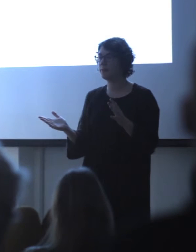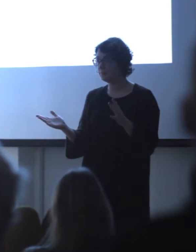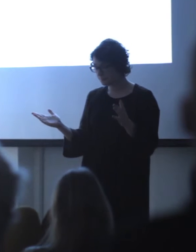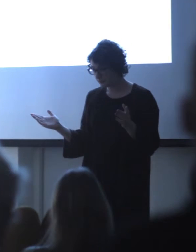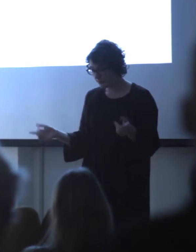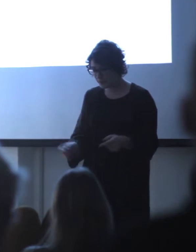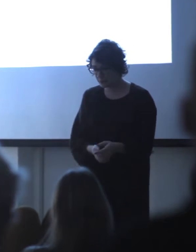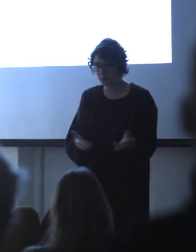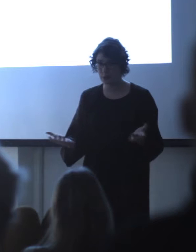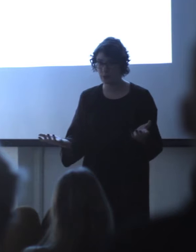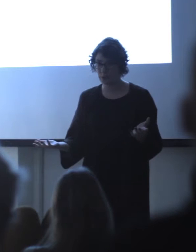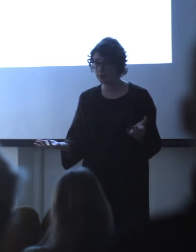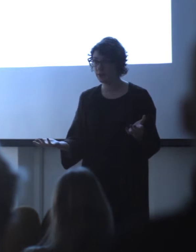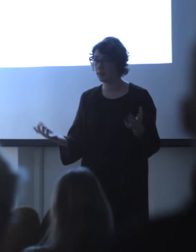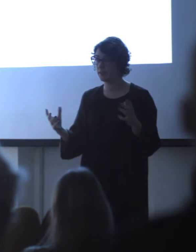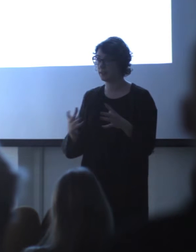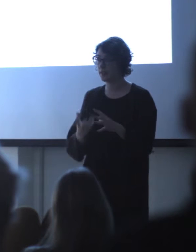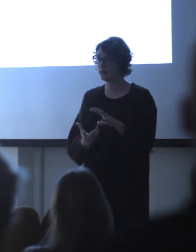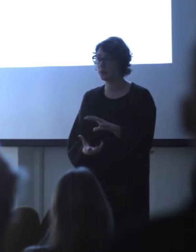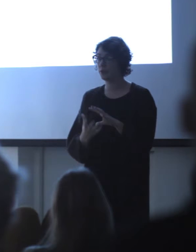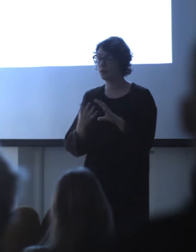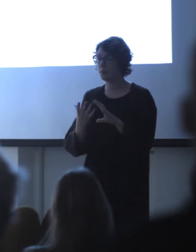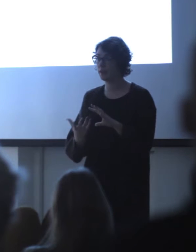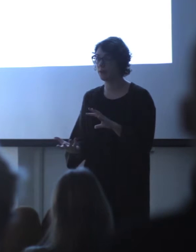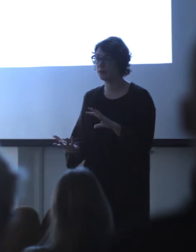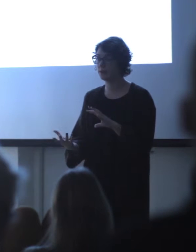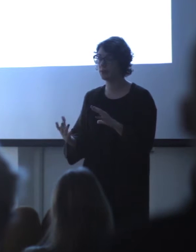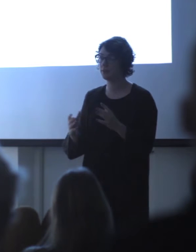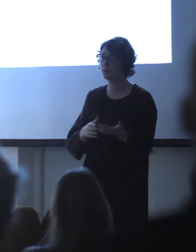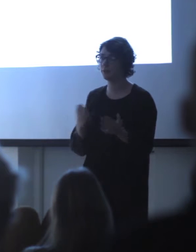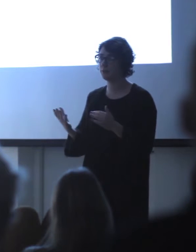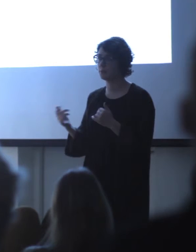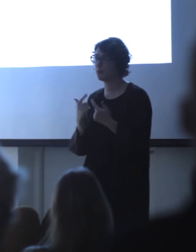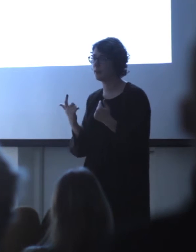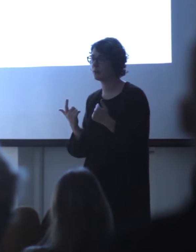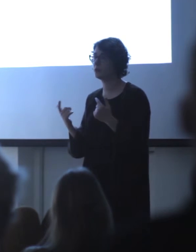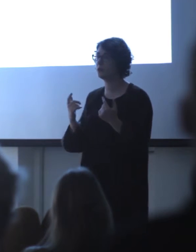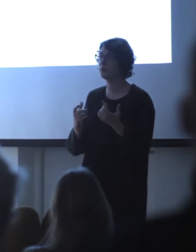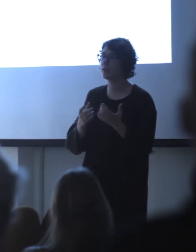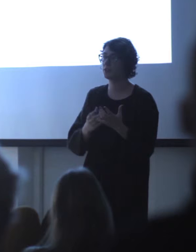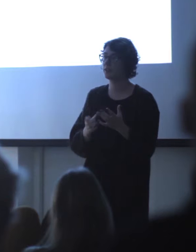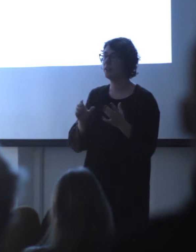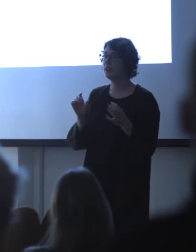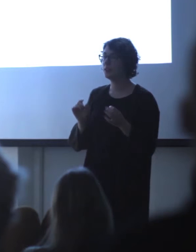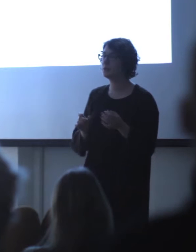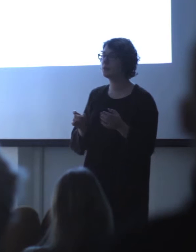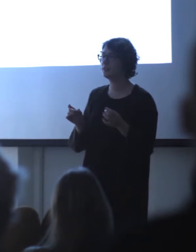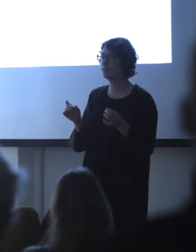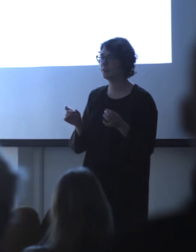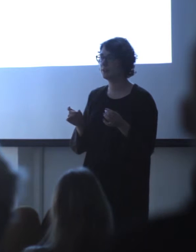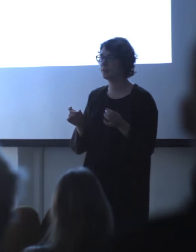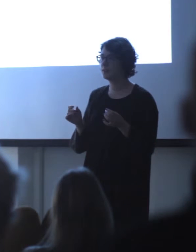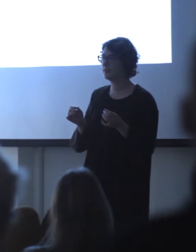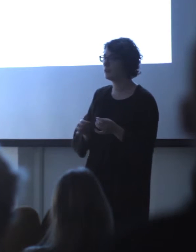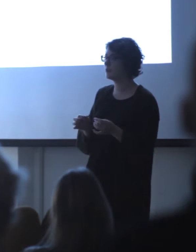the alphabet. If you don't know a word in sign language, you can just spell it out. So it's very different from spoken language. You don't actually use